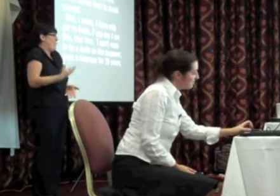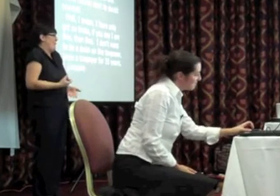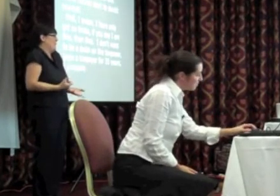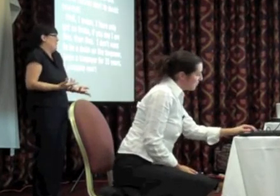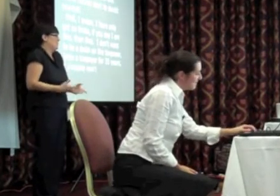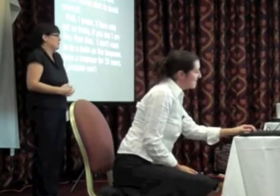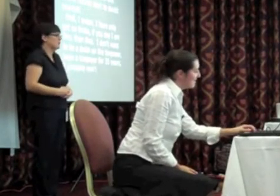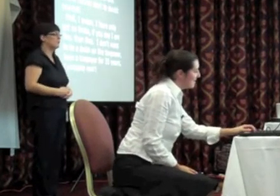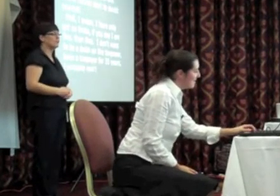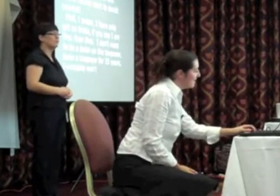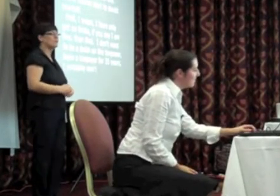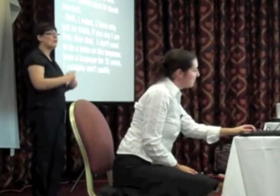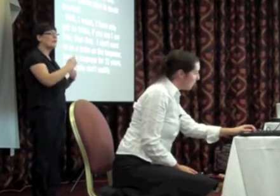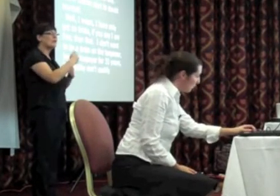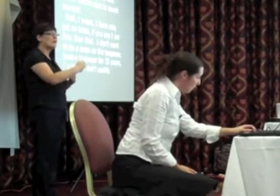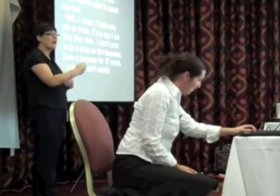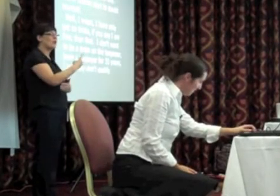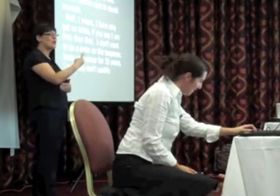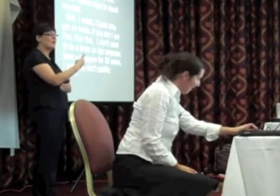Stage